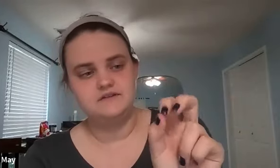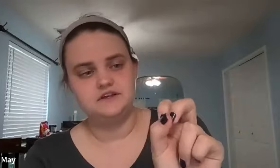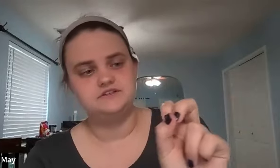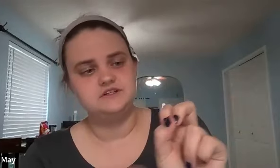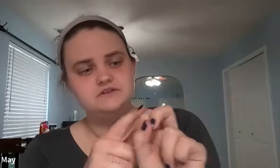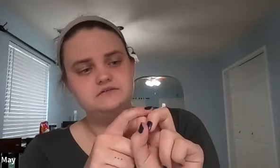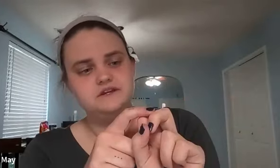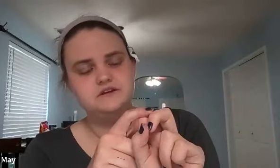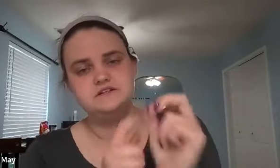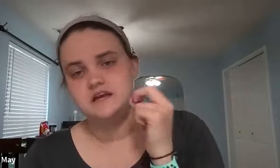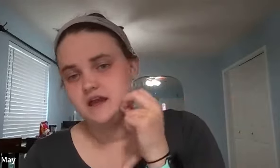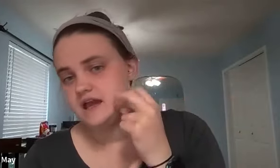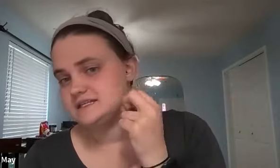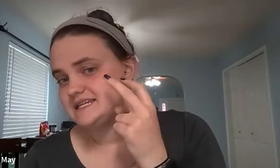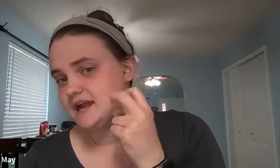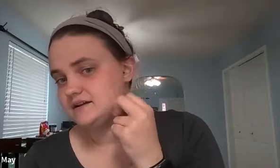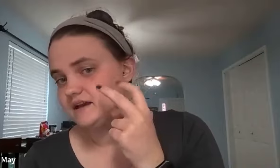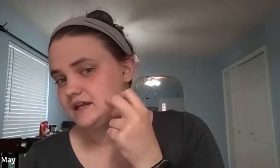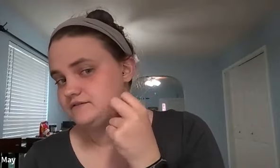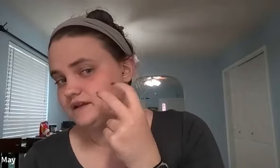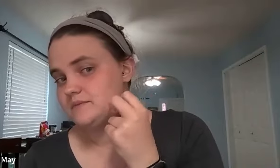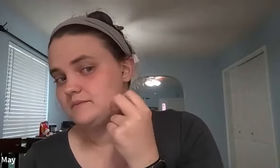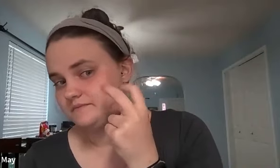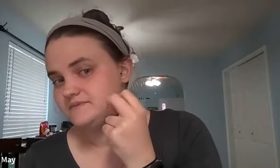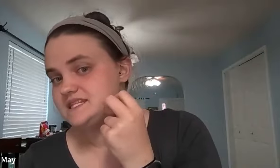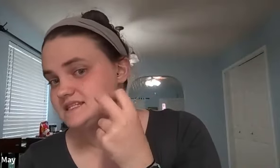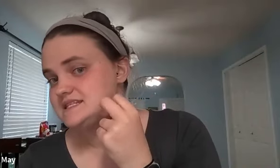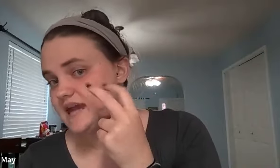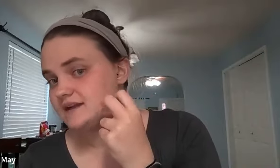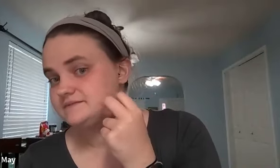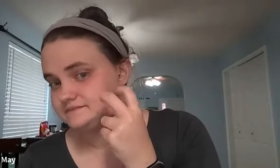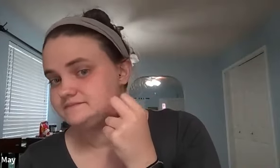like your two fingers, snack, and you flick them up. Snack.